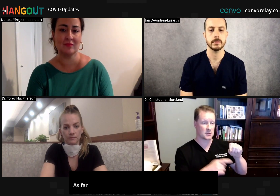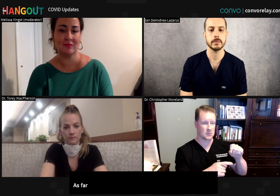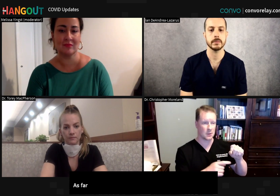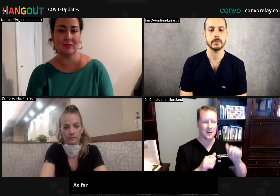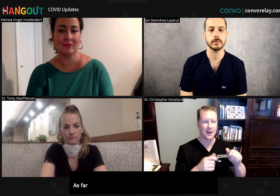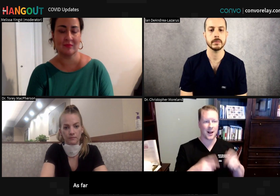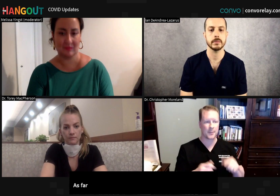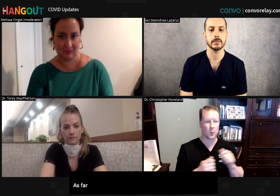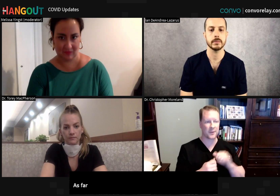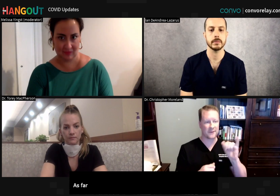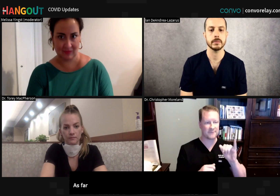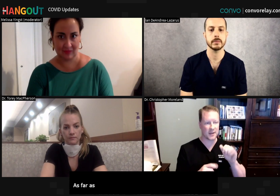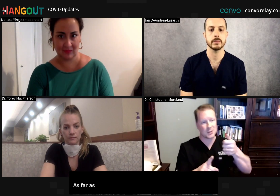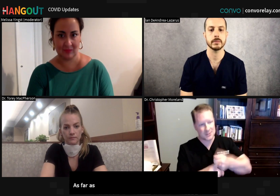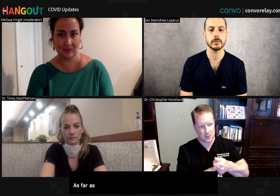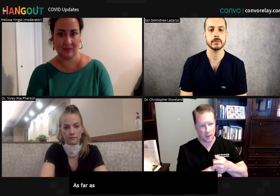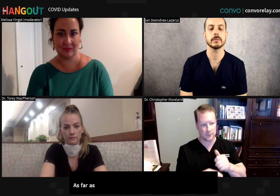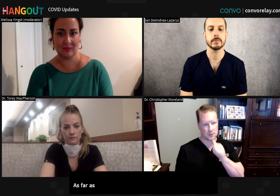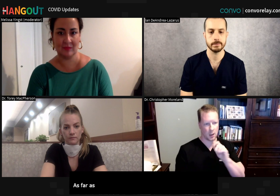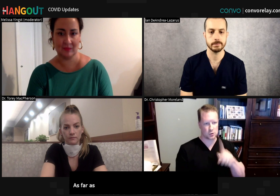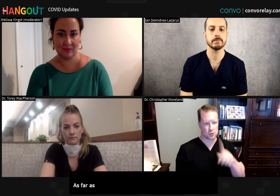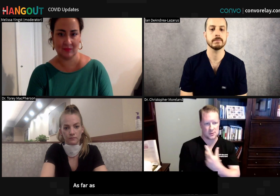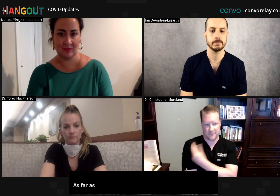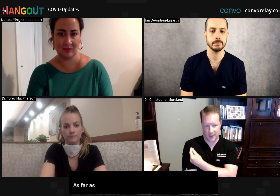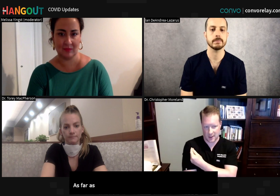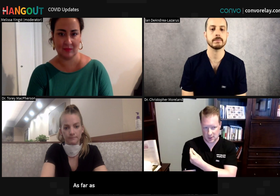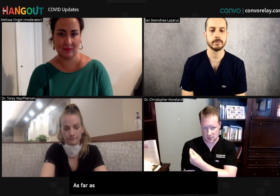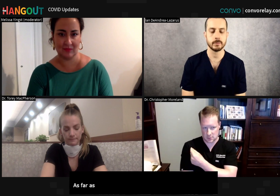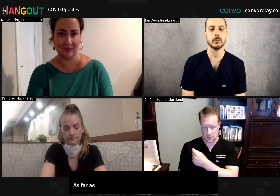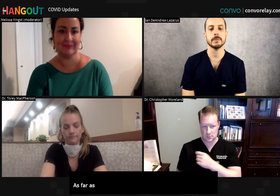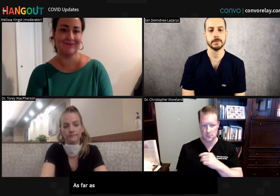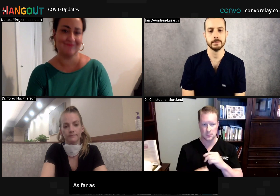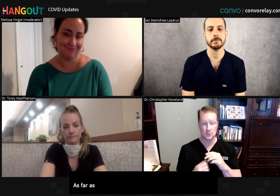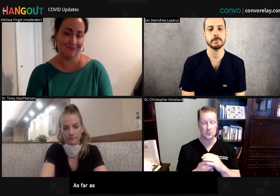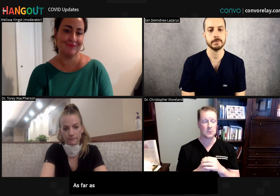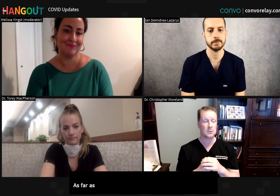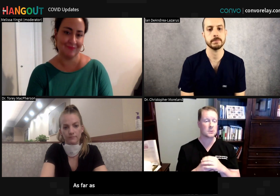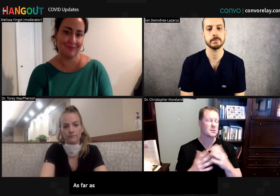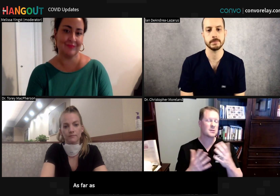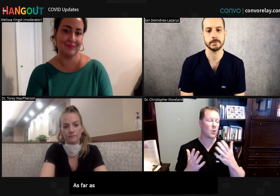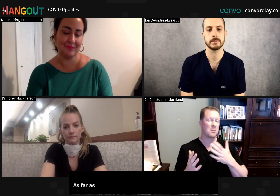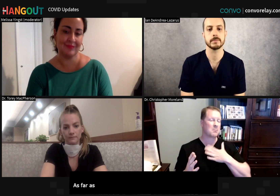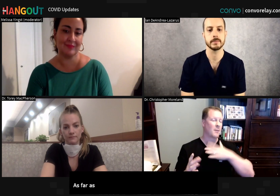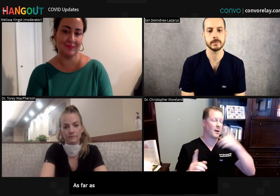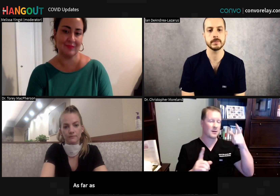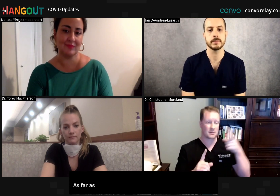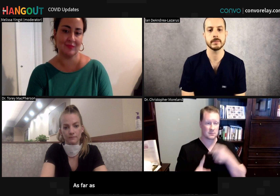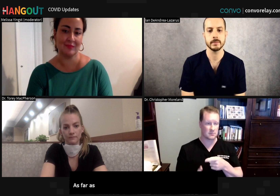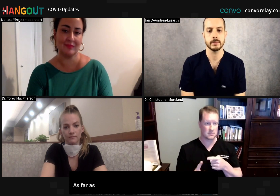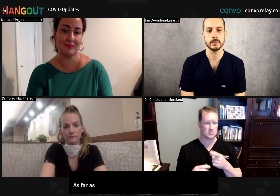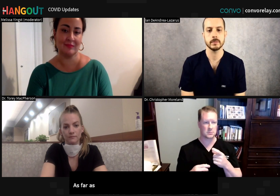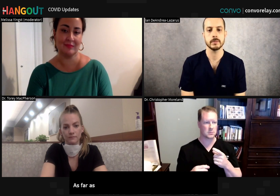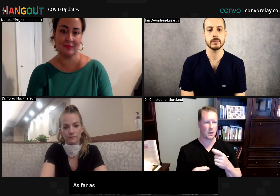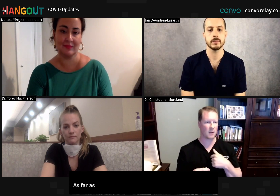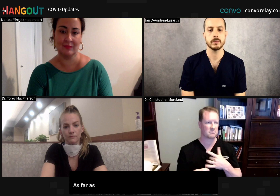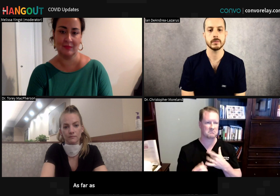that, with GBS, it can happen with the infection itself, not just with the vaccination. And so my point